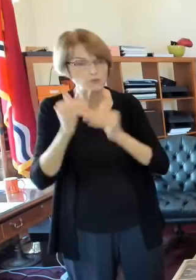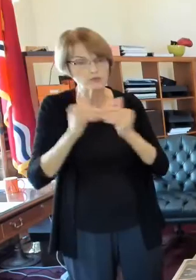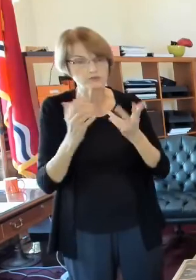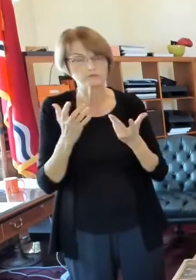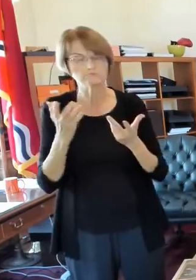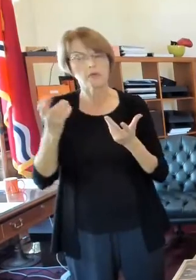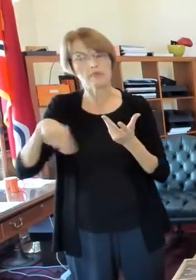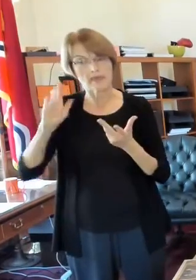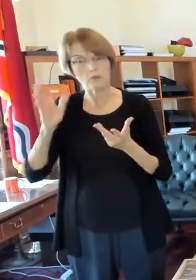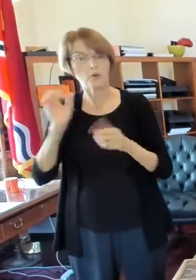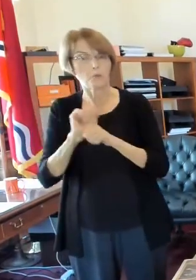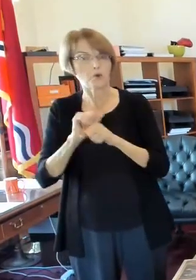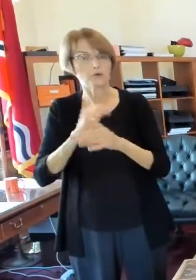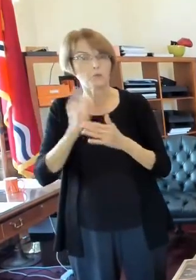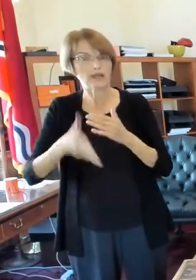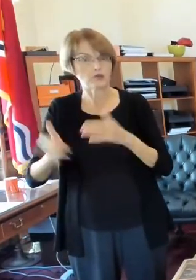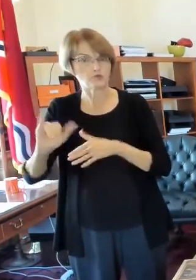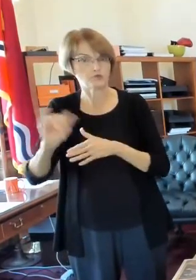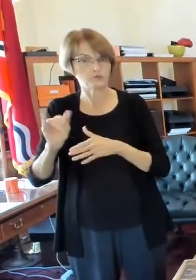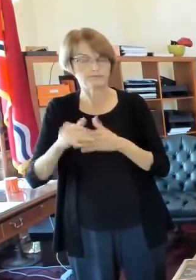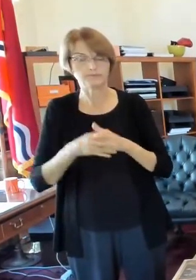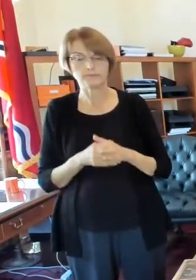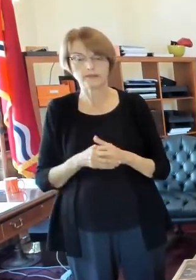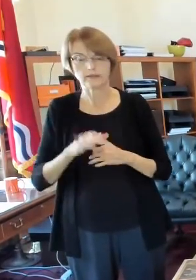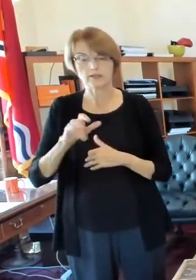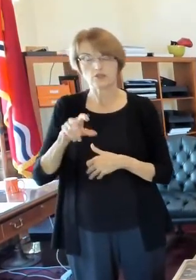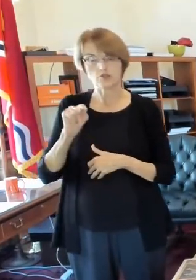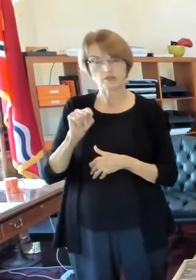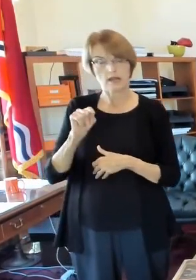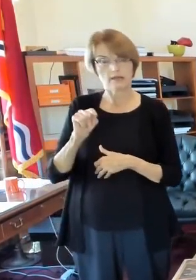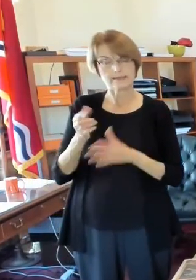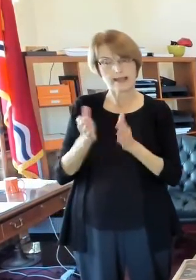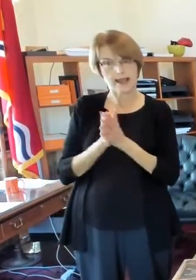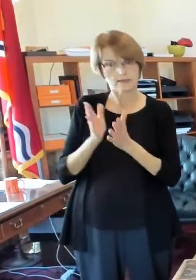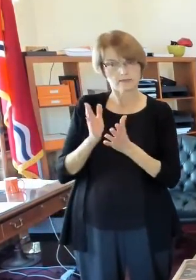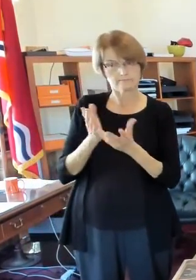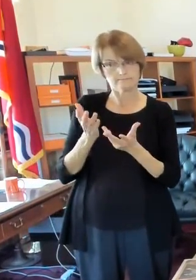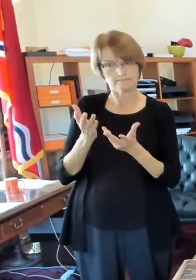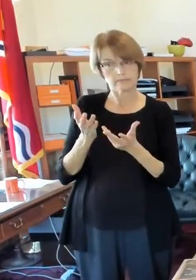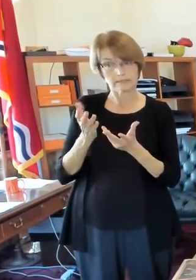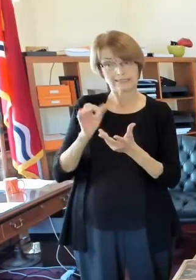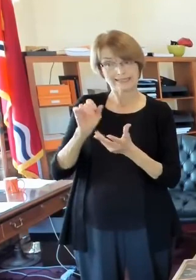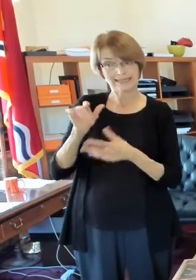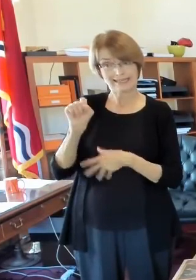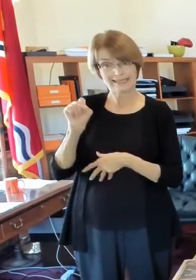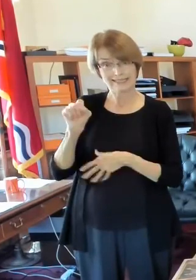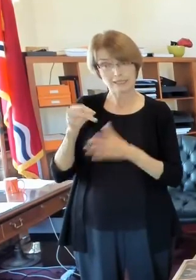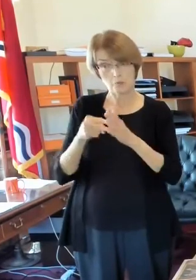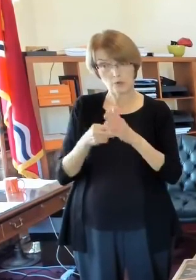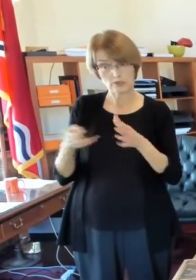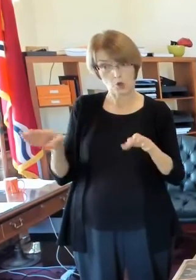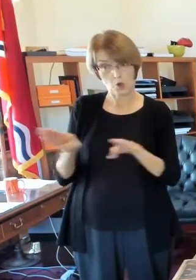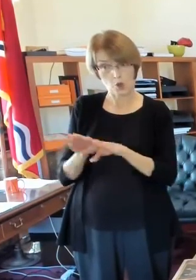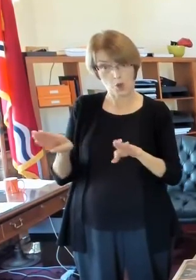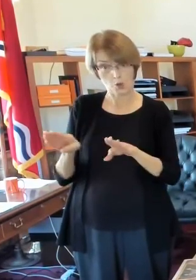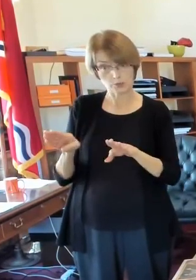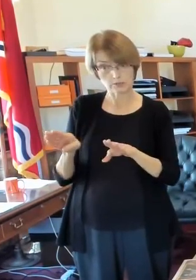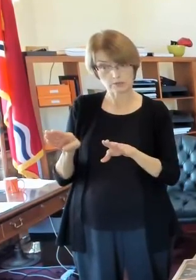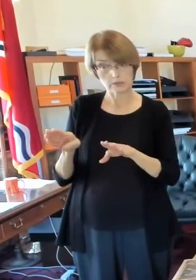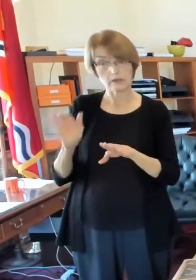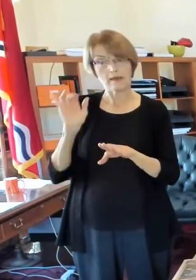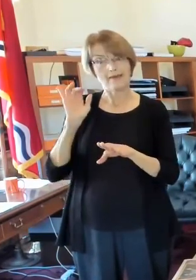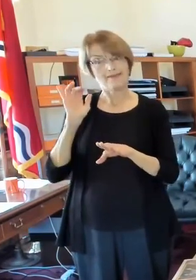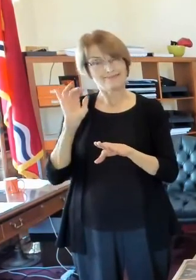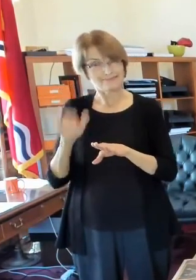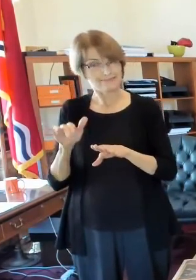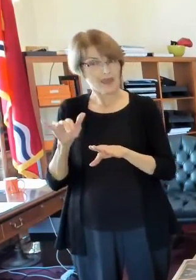downtown. Janet's question is just confirming that the closure of the Eads Bridge is part of the downtown enforcement and that